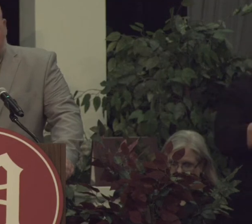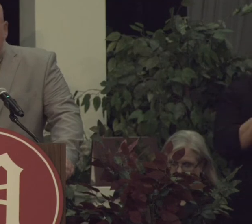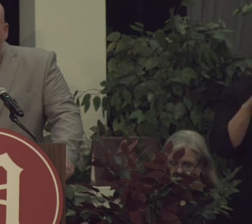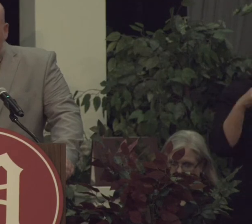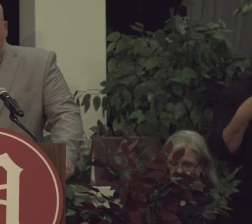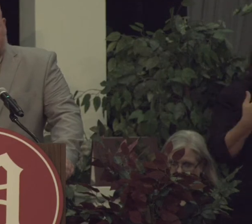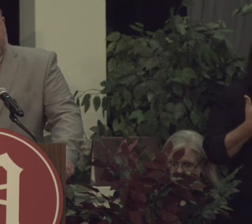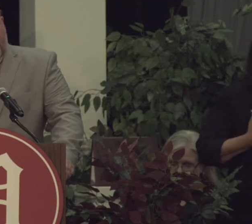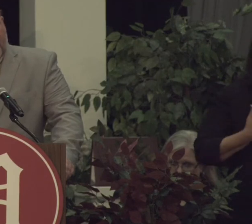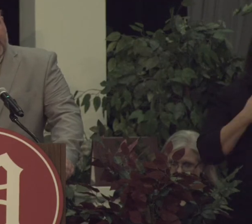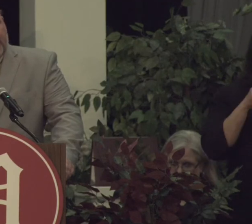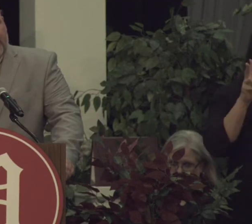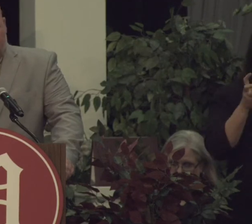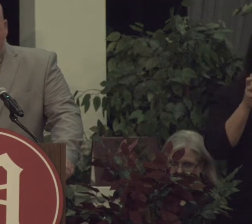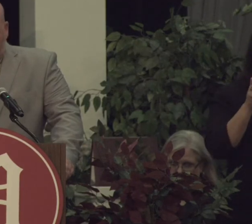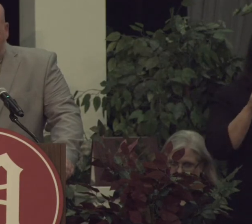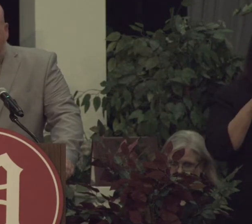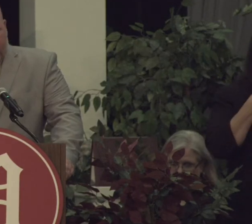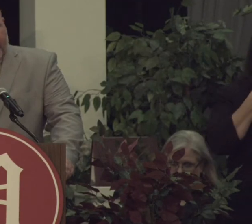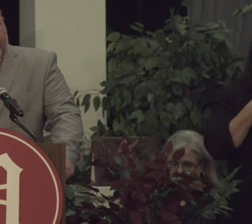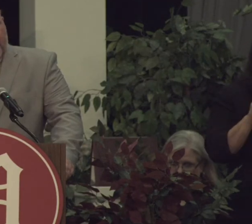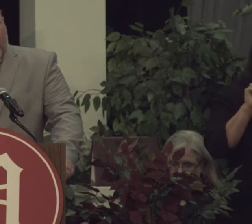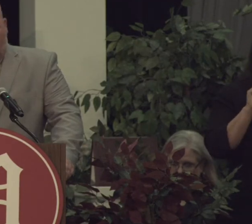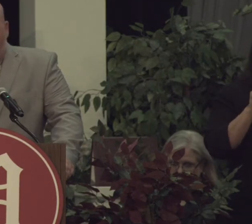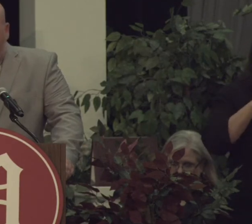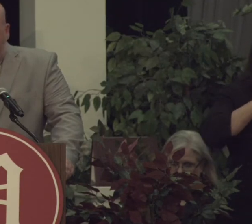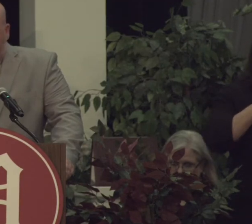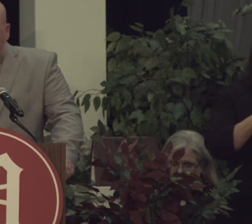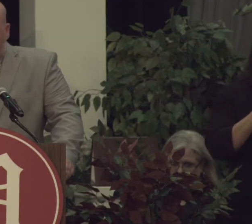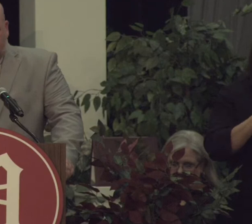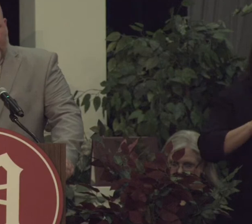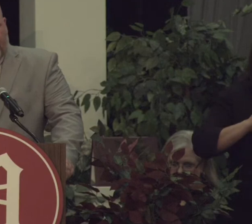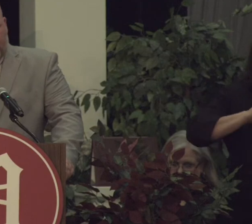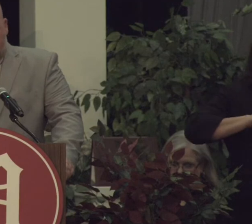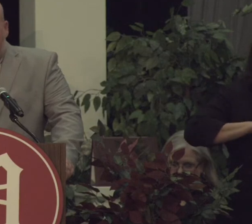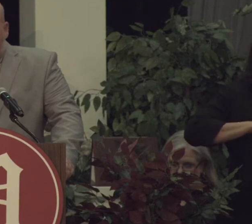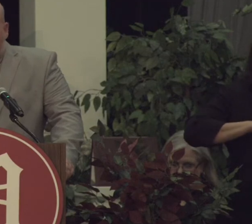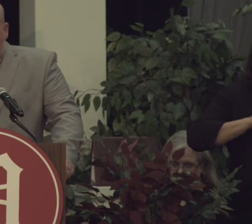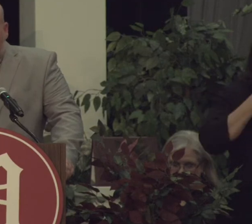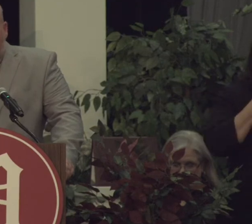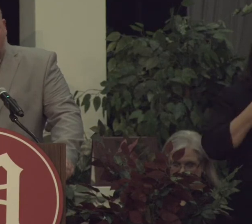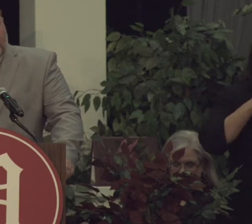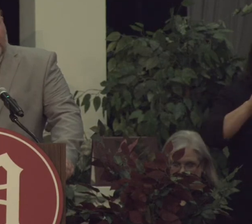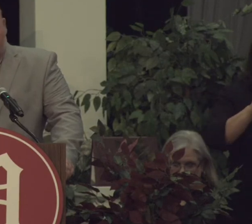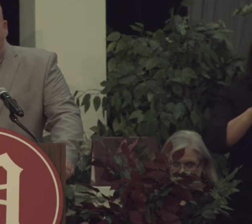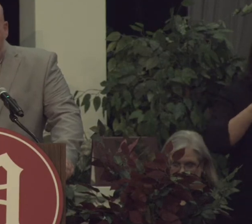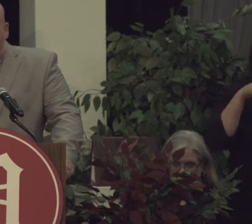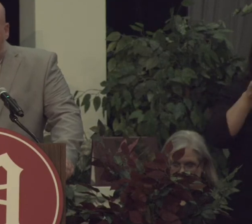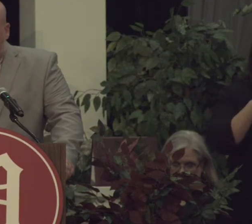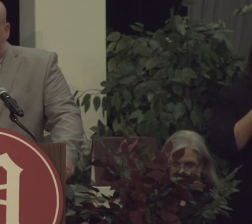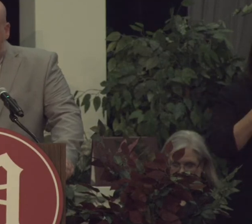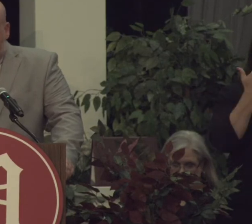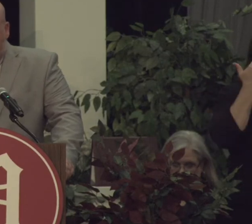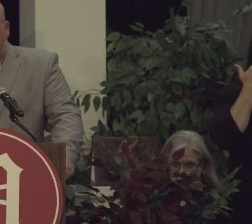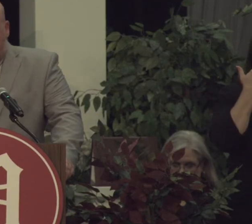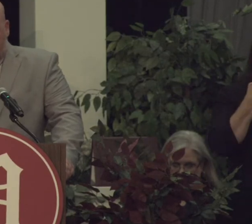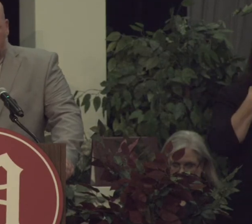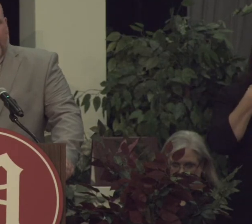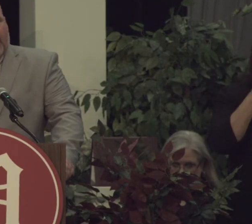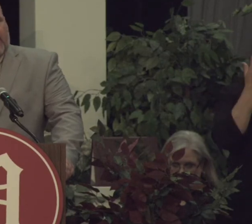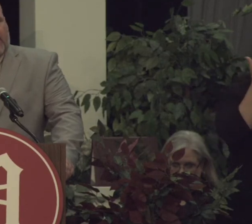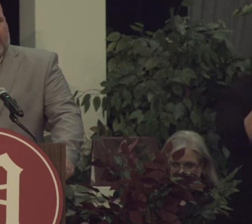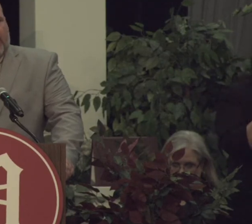motto. Success, define it, own it, achieve it. As a class, you definitely know what success looks